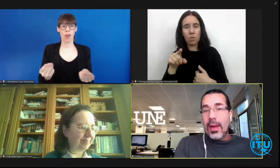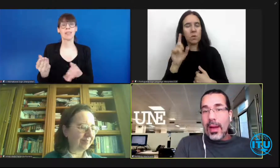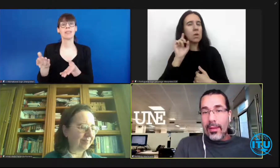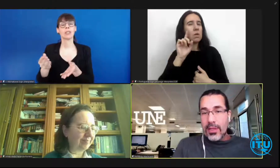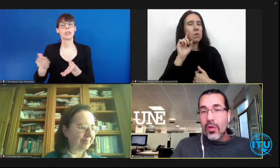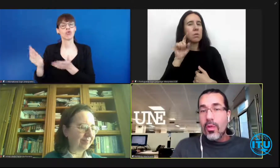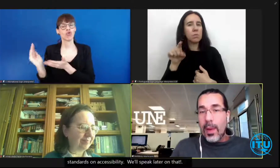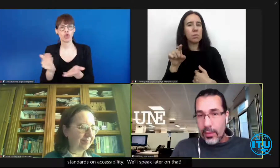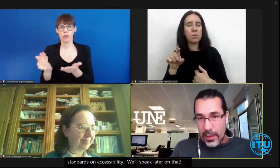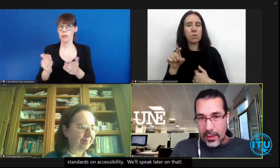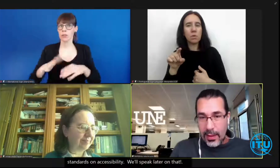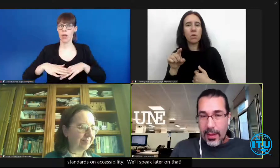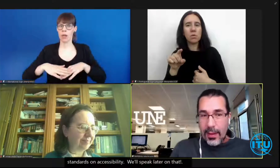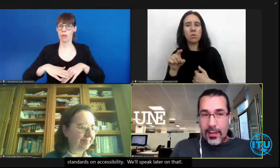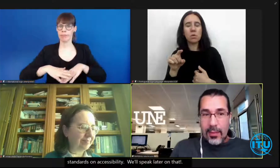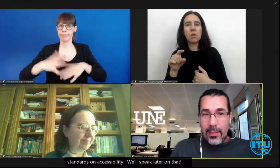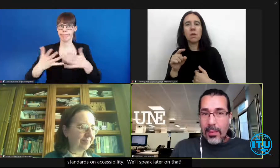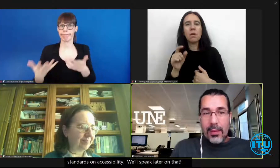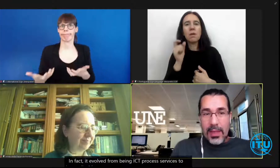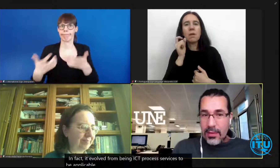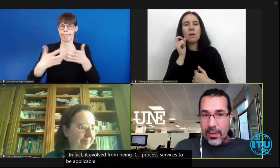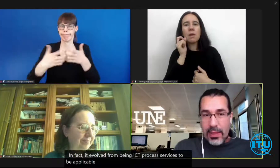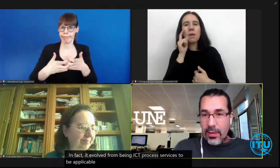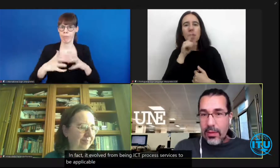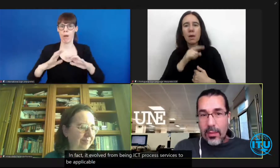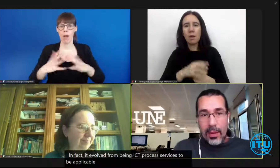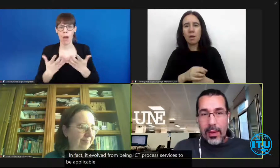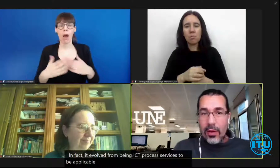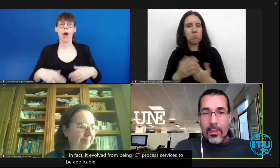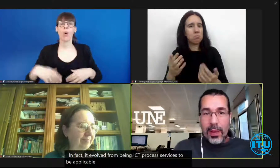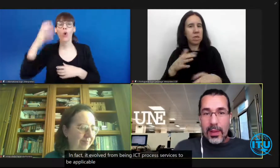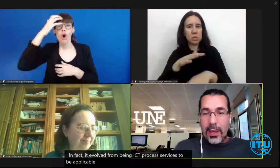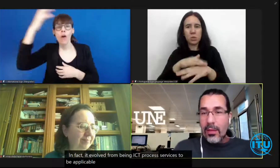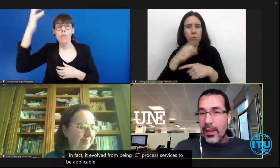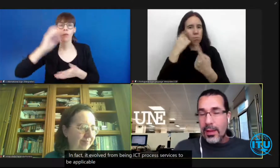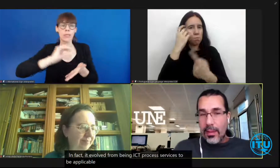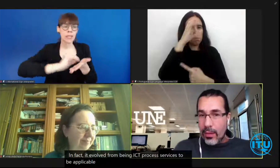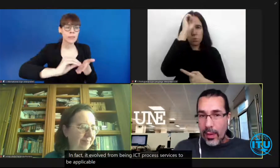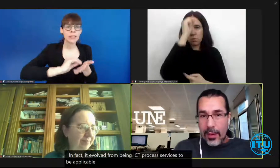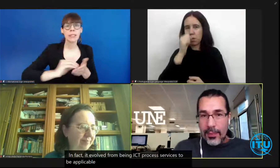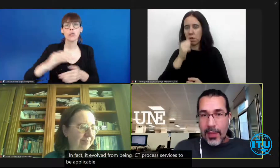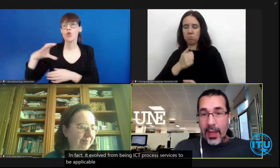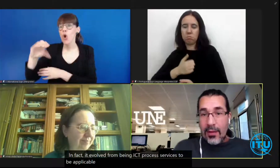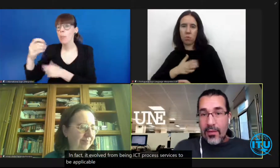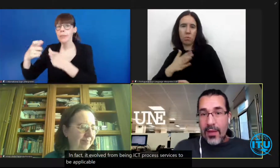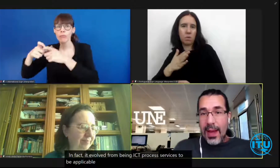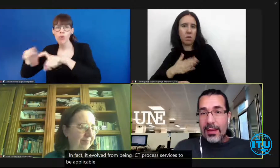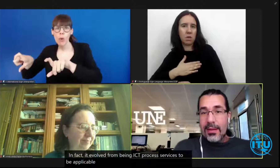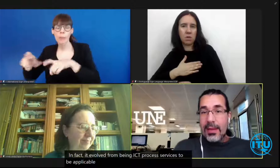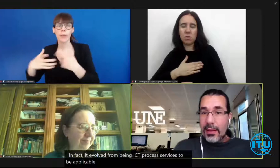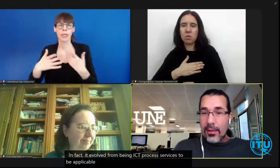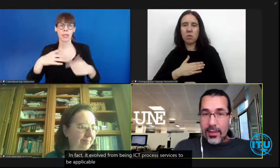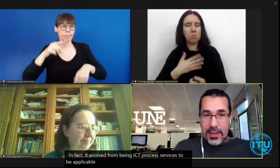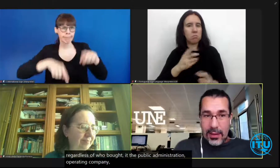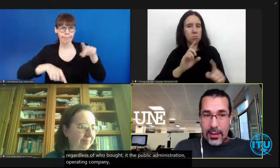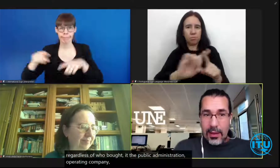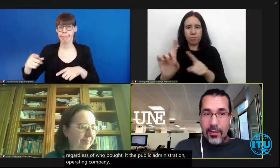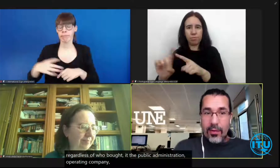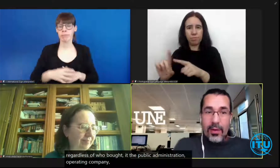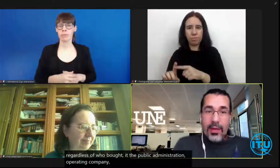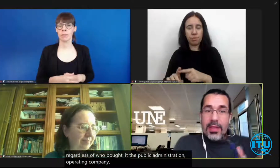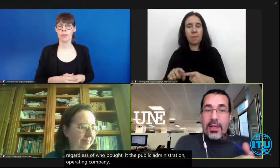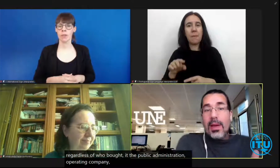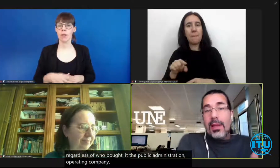applicable regardless who bought it, the public administration, a private company, or an individual. In fact, the title of the